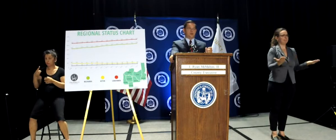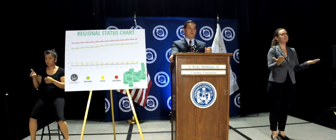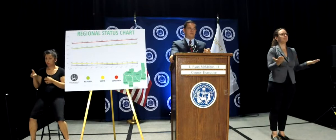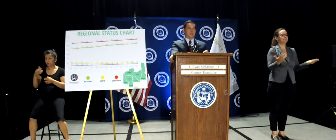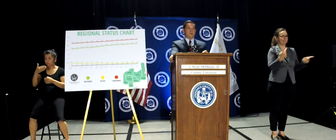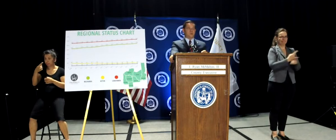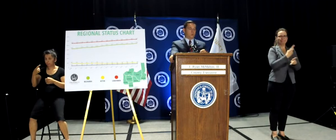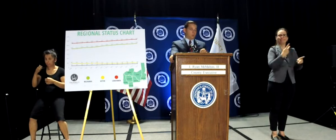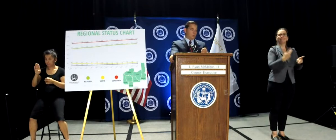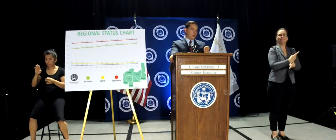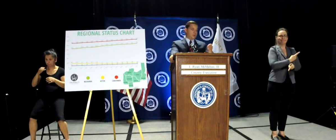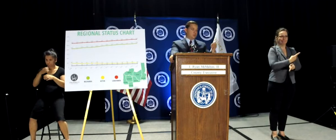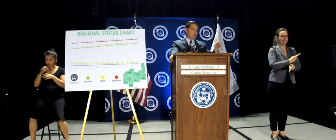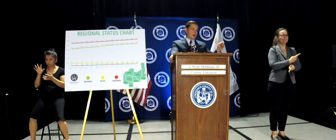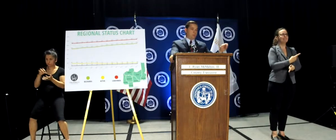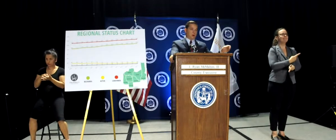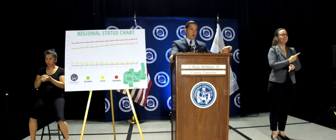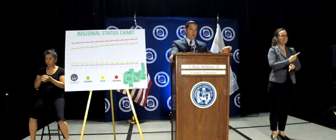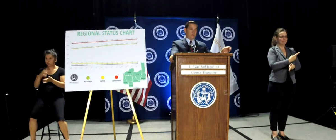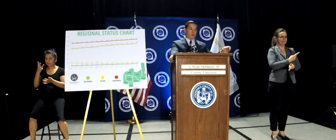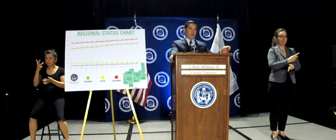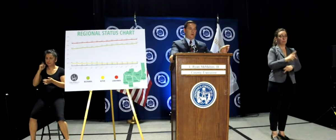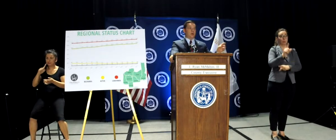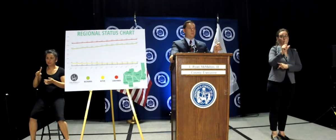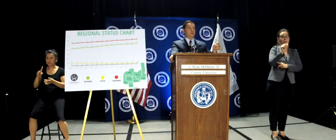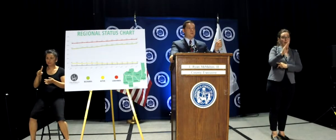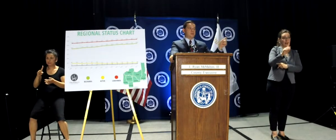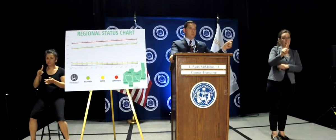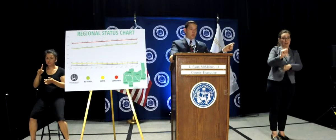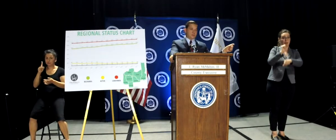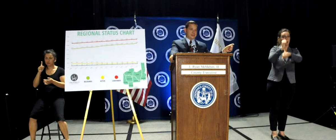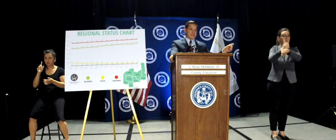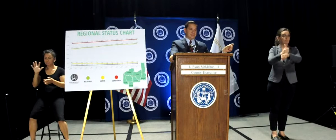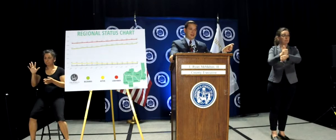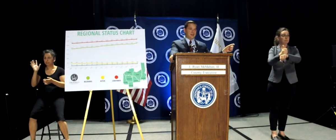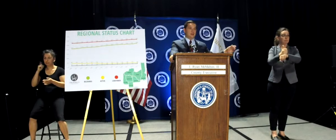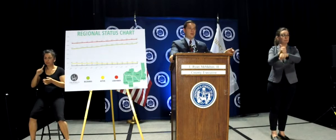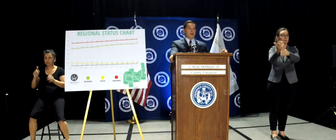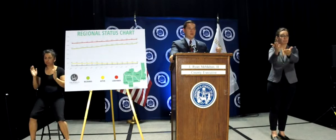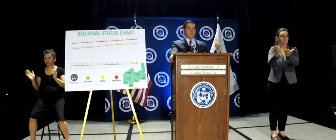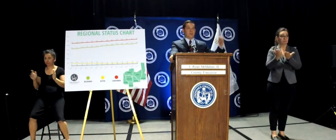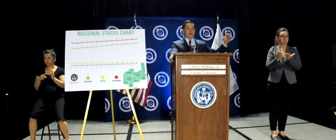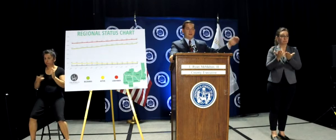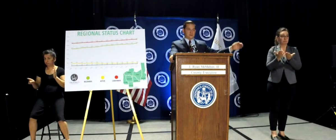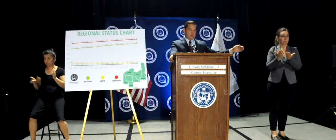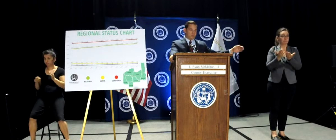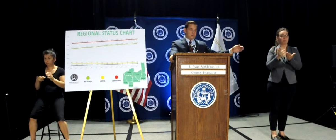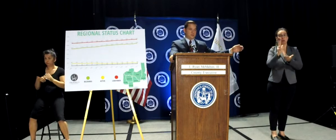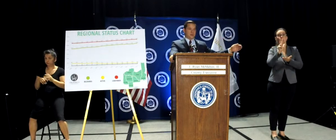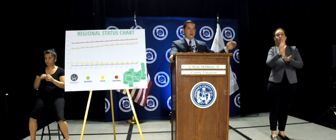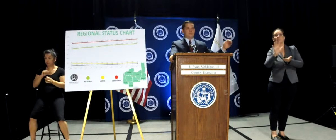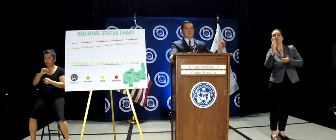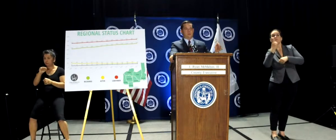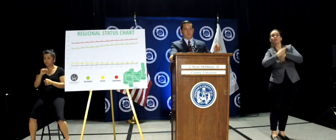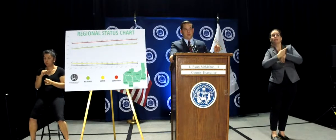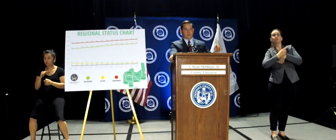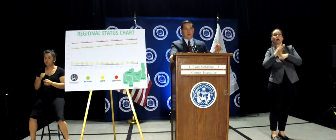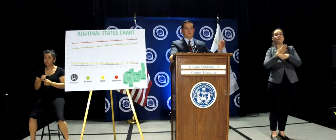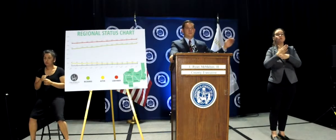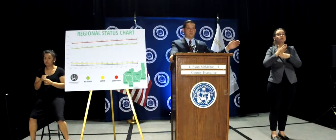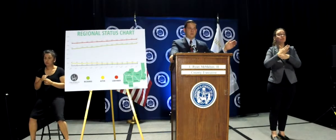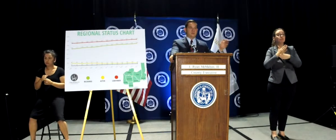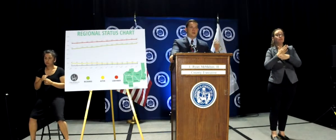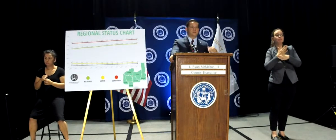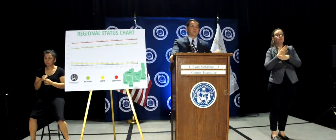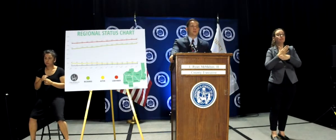still 3 to 5 days. We need you to now partner over here because they do more tests a day, and you're blending, some with this lab, some with the other